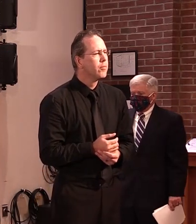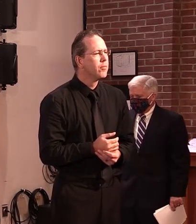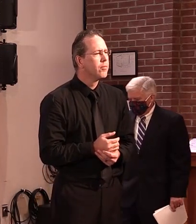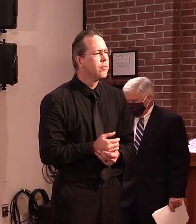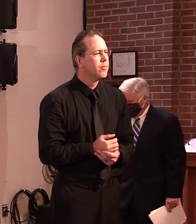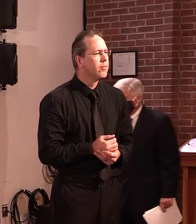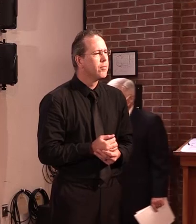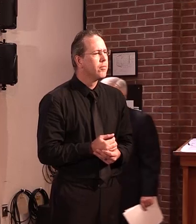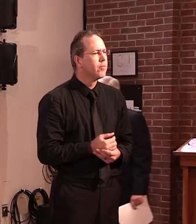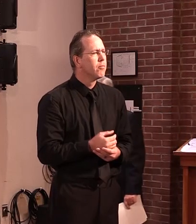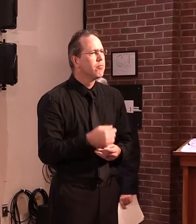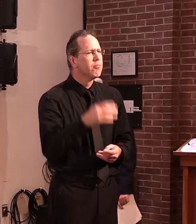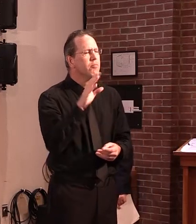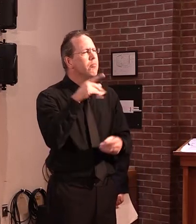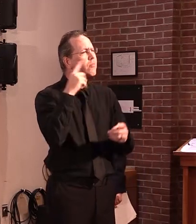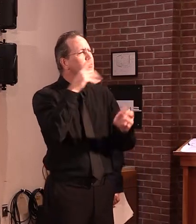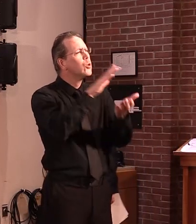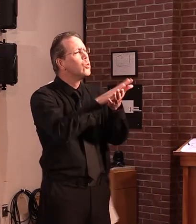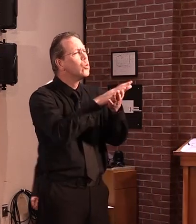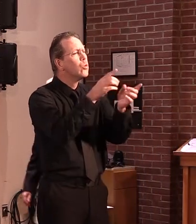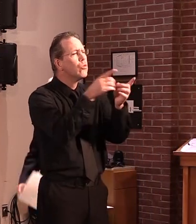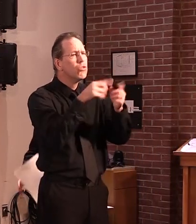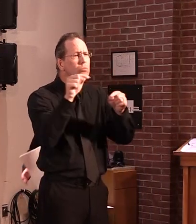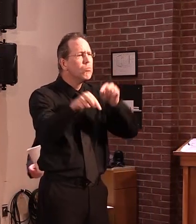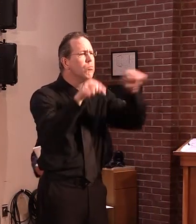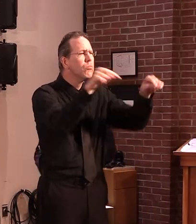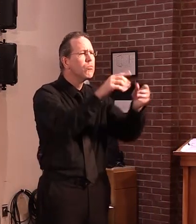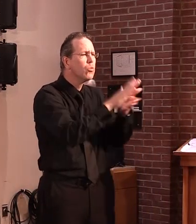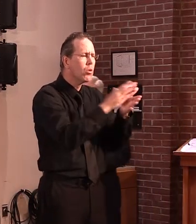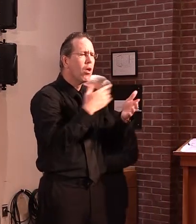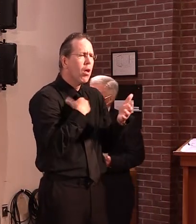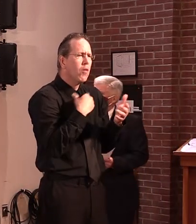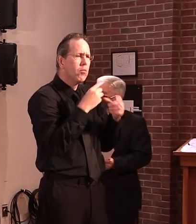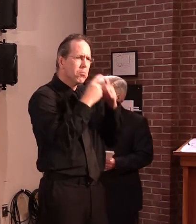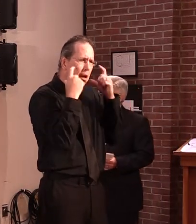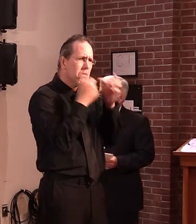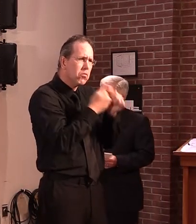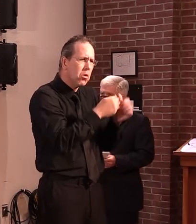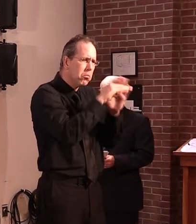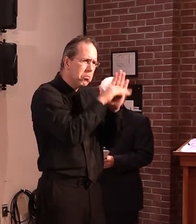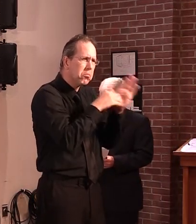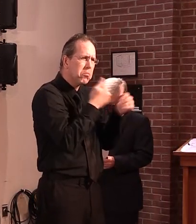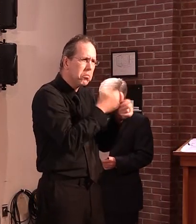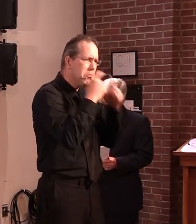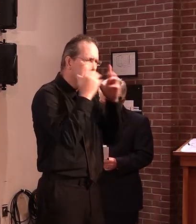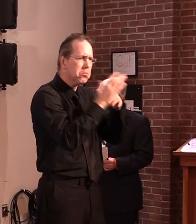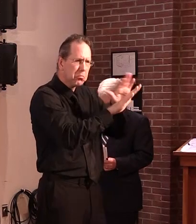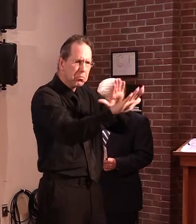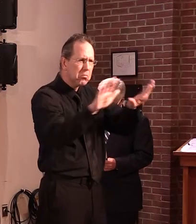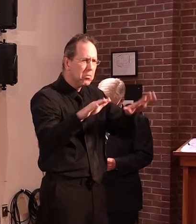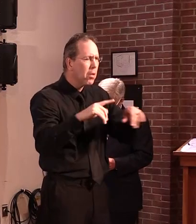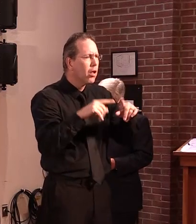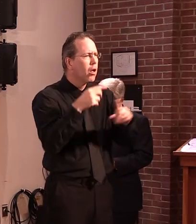Secretary Smith's going to address that. I know I did get a question about that recently that I've referred to my